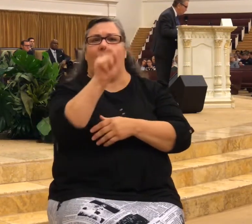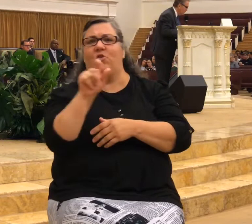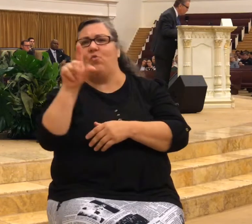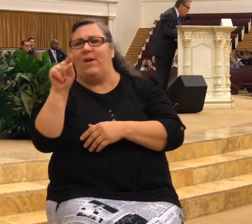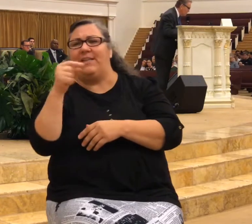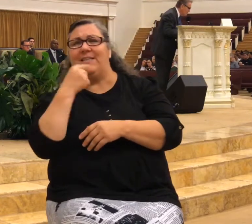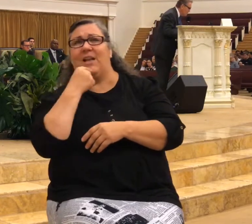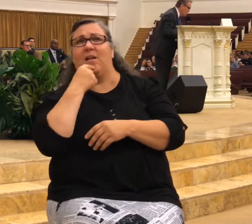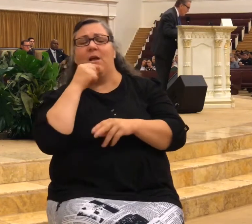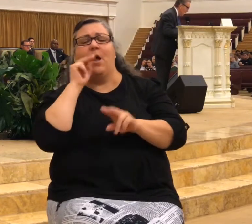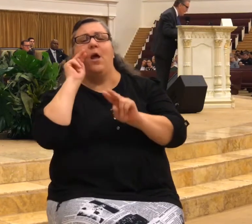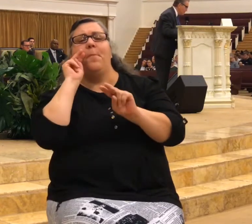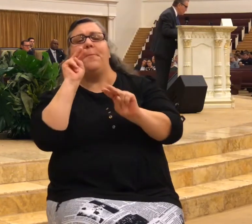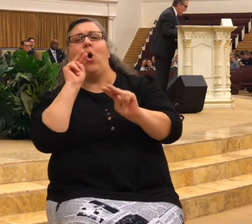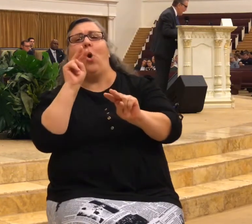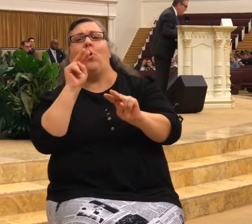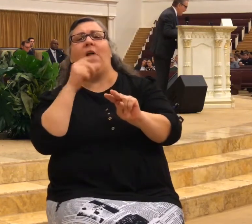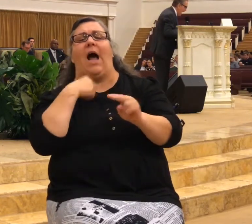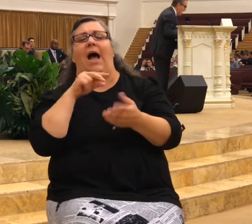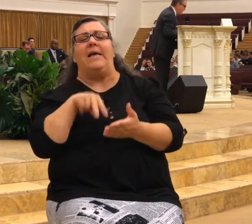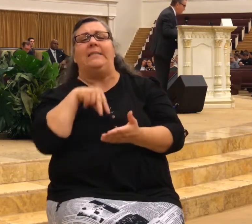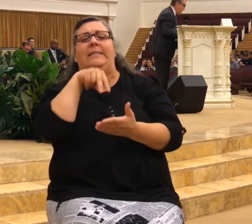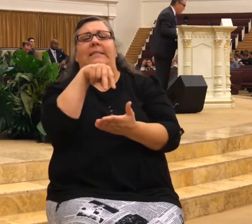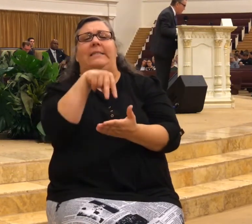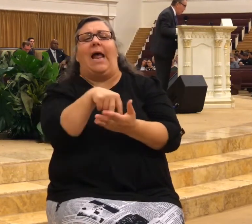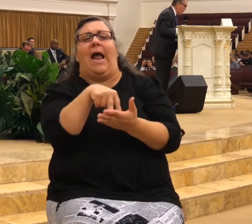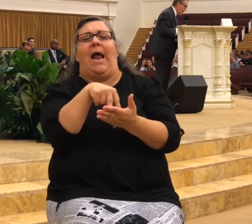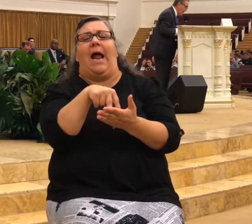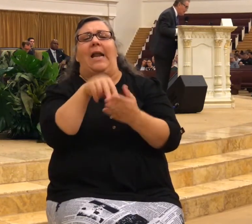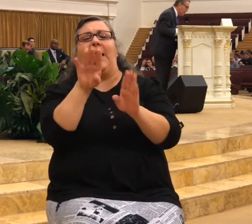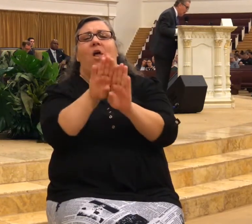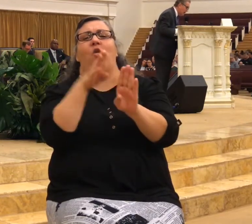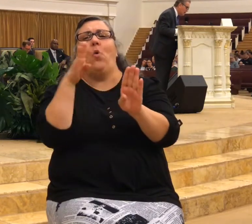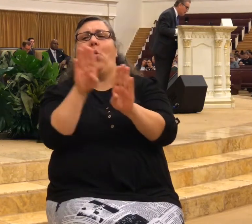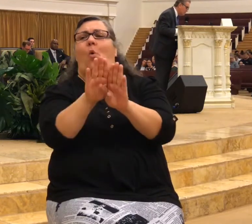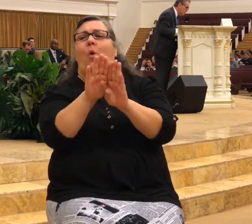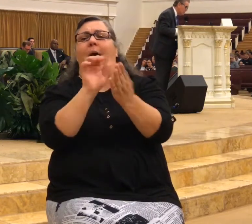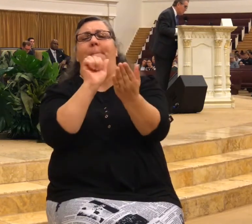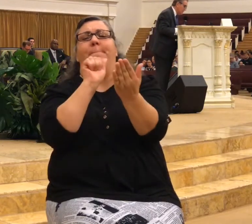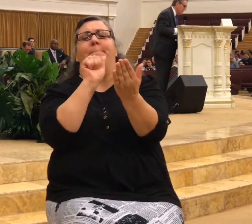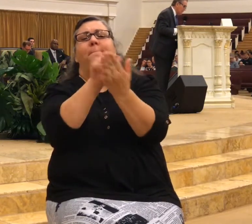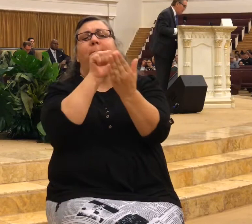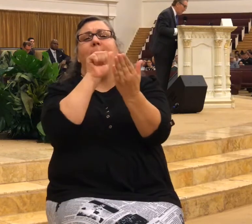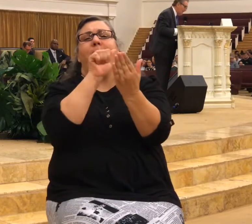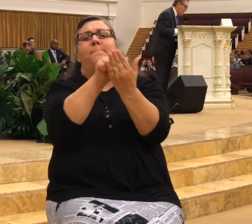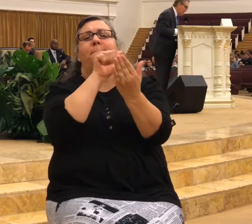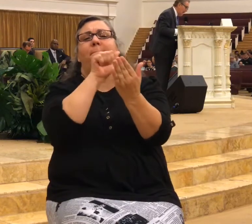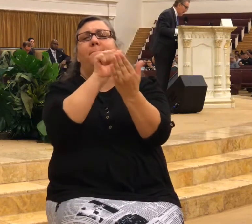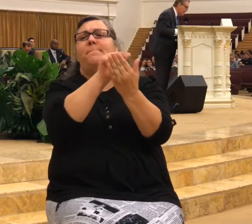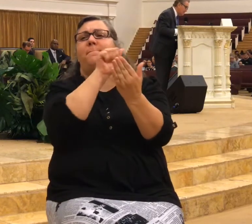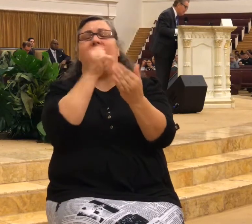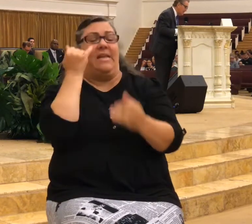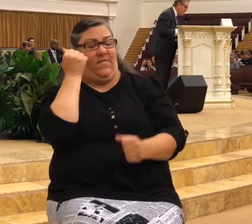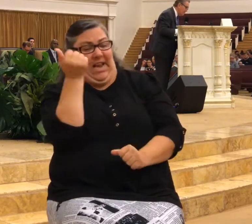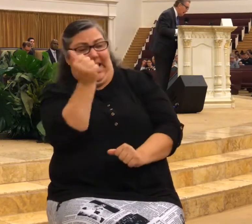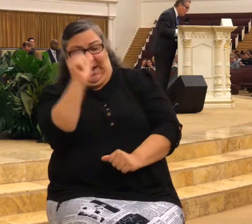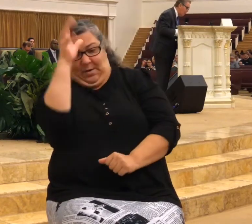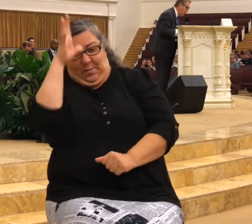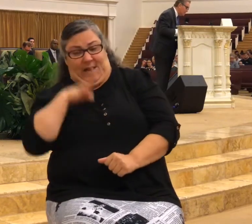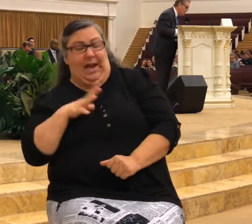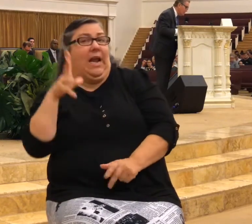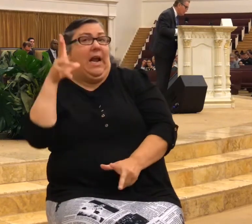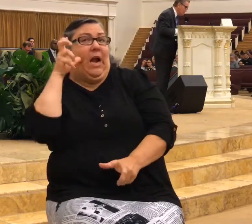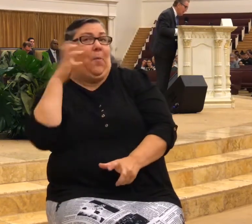"Behold, I stand at the door and knock. If any man hear